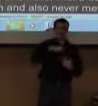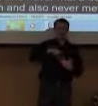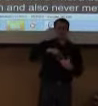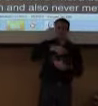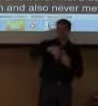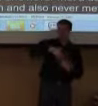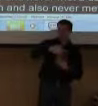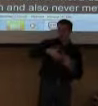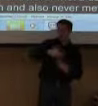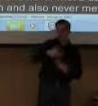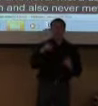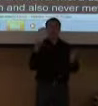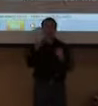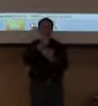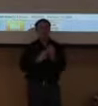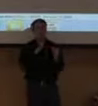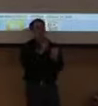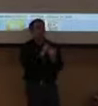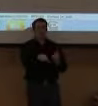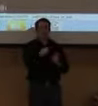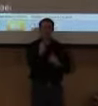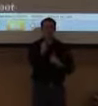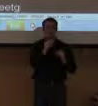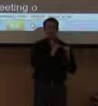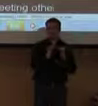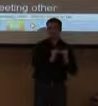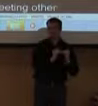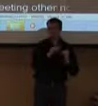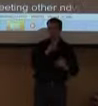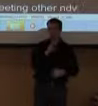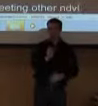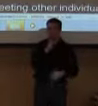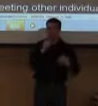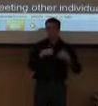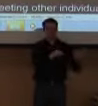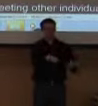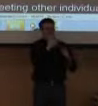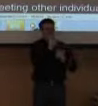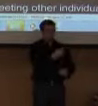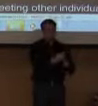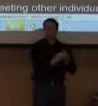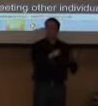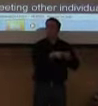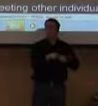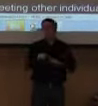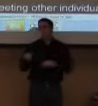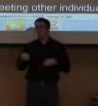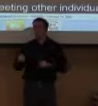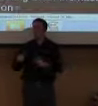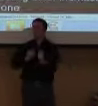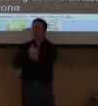socialization is both meeting other individuals, peers who have common interests, but also the opportunity to